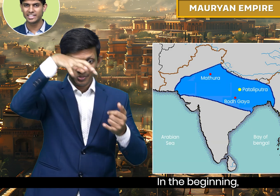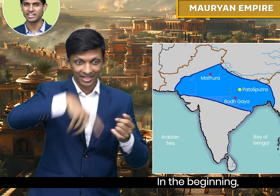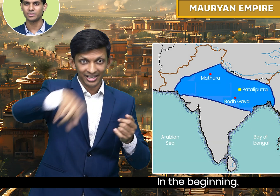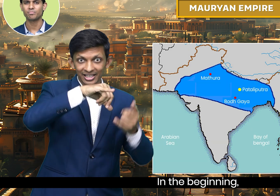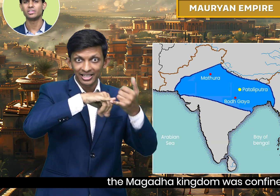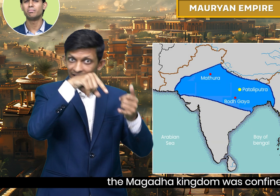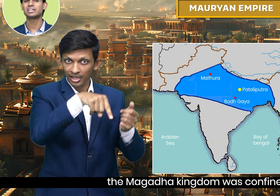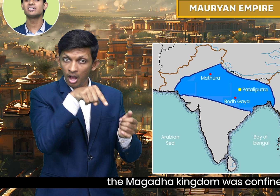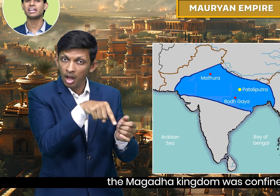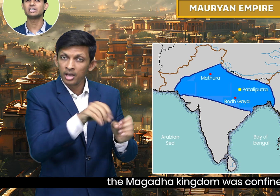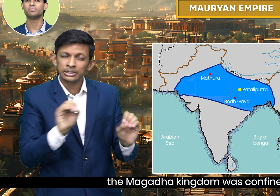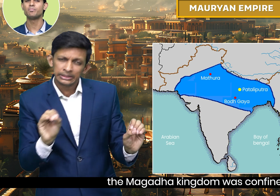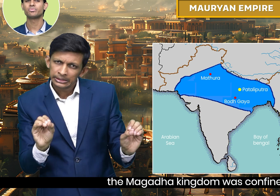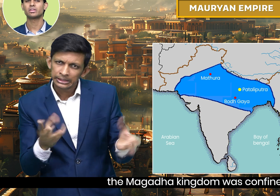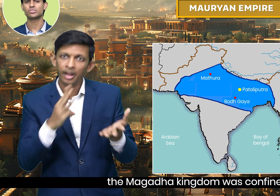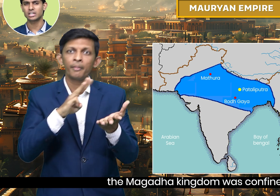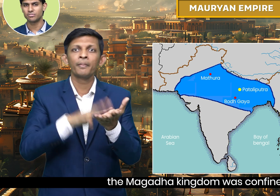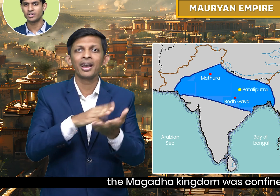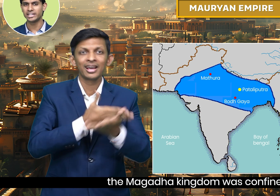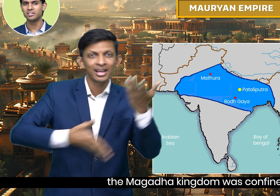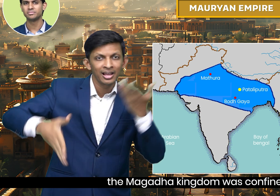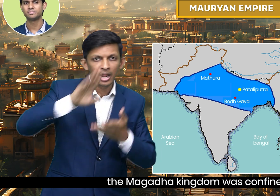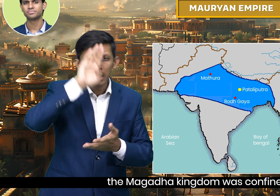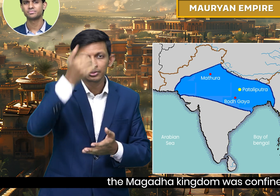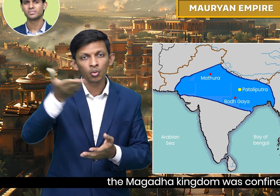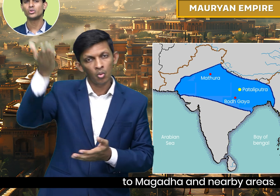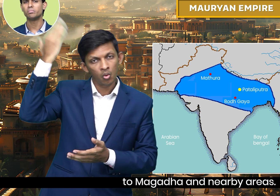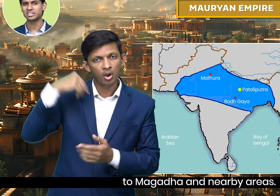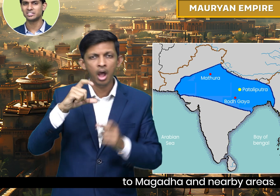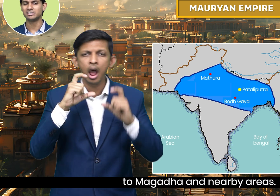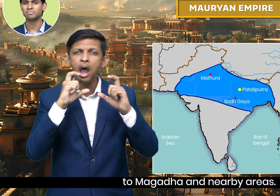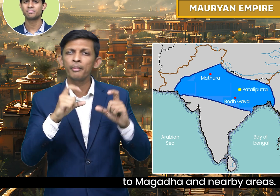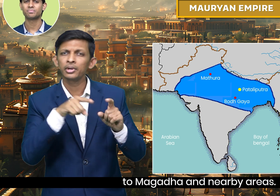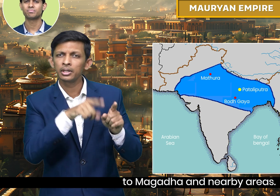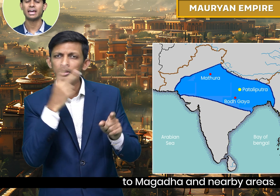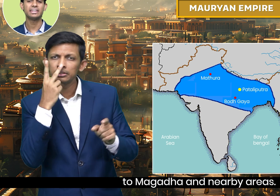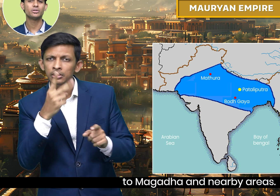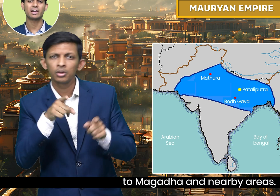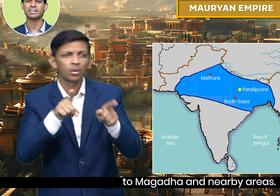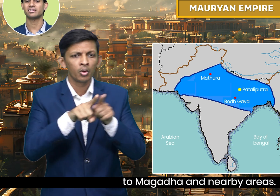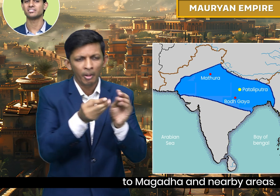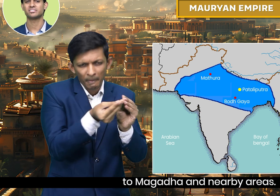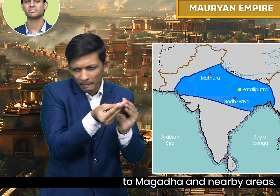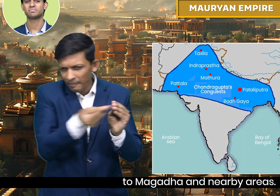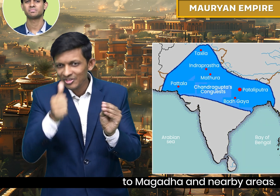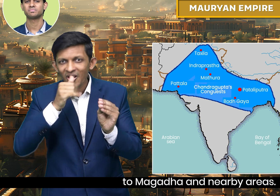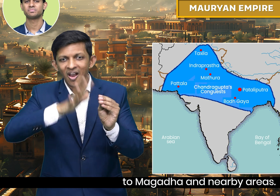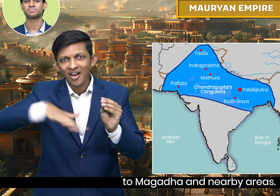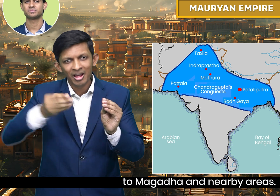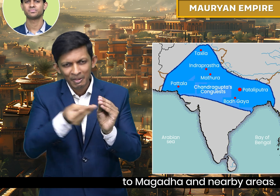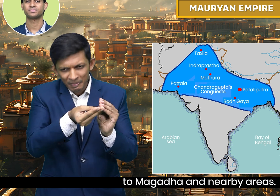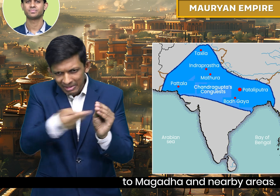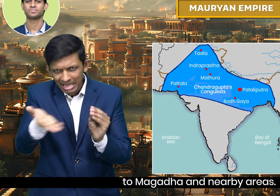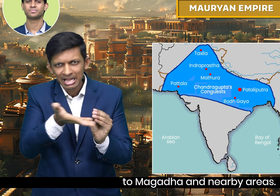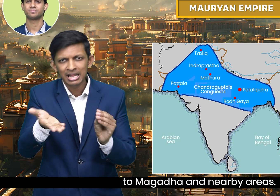In the beginning, the Magadha kingdom was confined to Magadha and nearby areas.